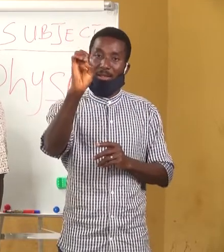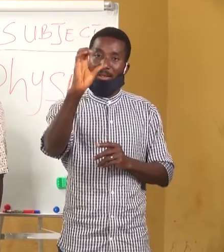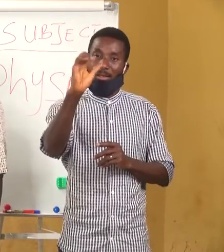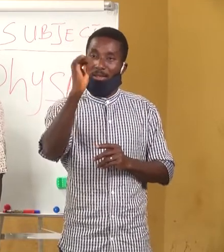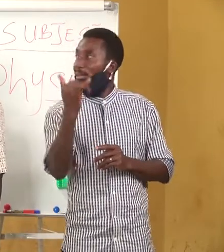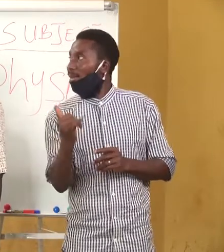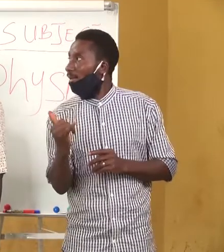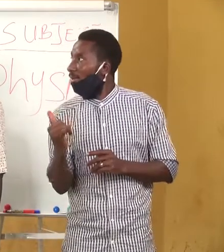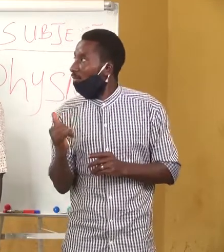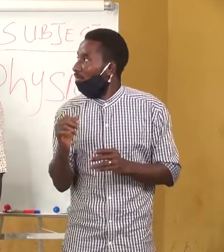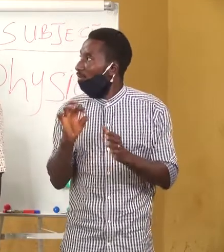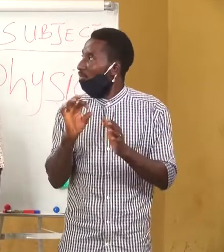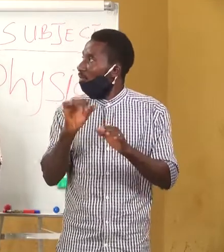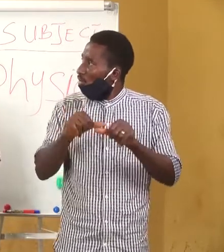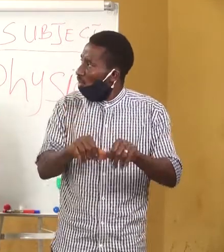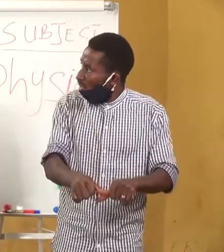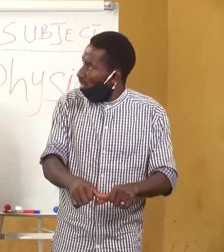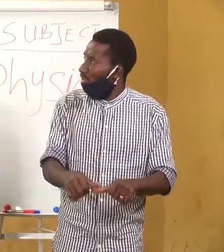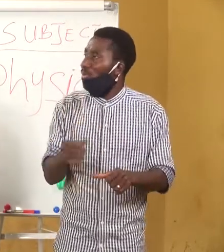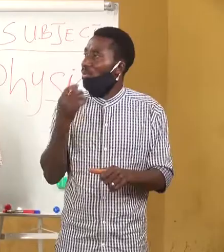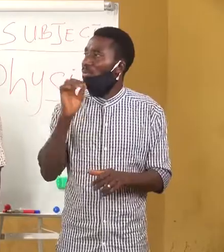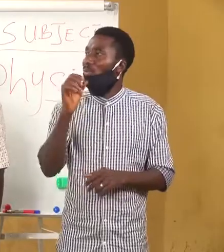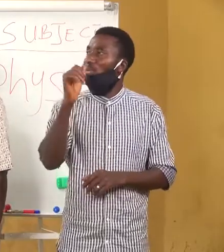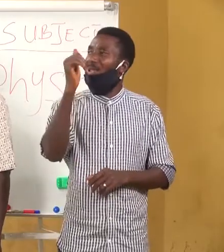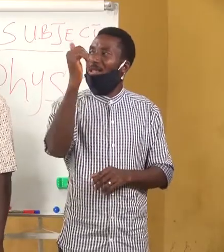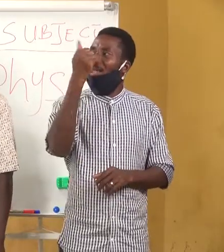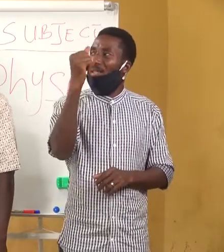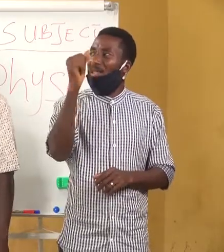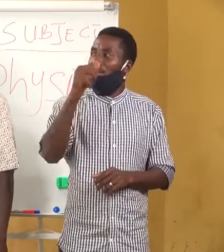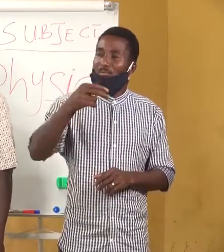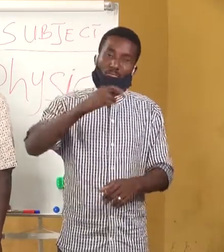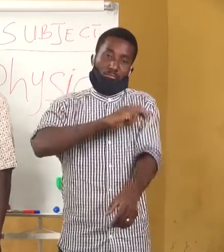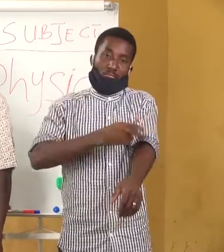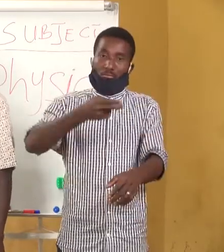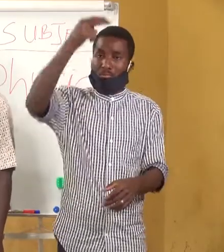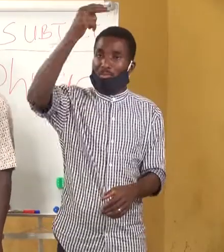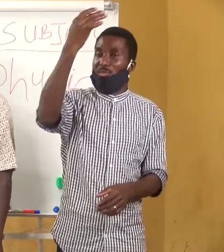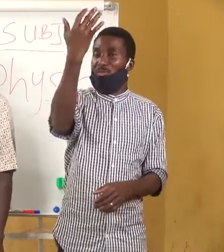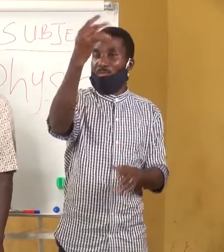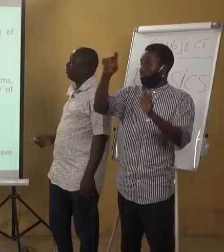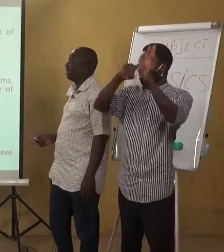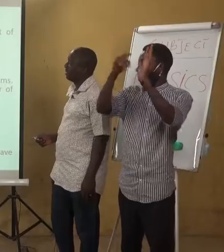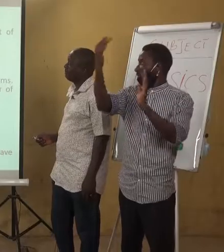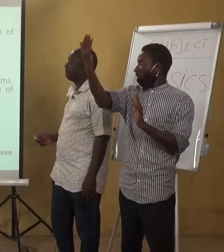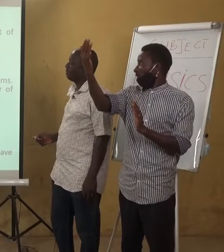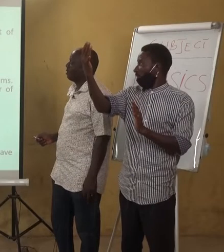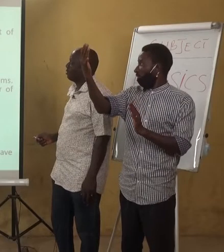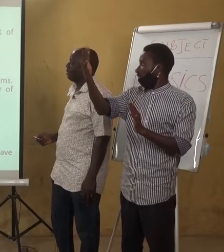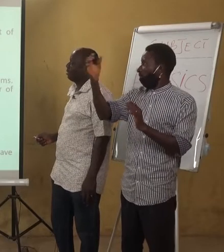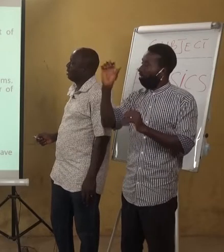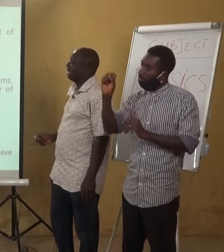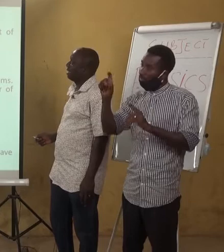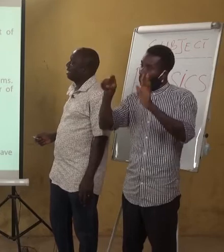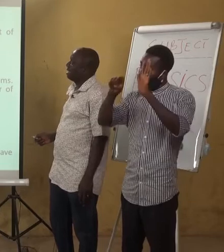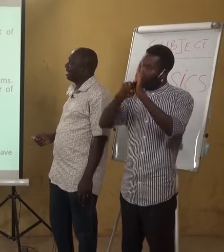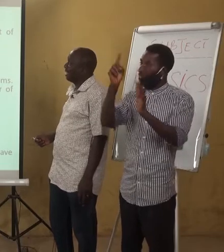second. Calculate its half-life. Solution. From our formula, which we've seen